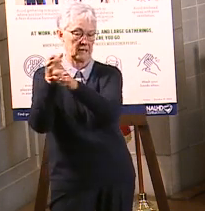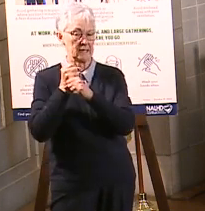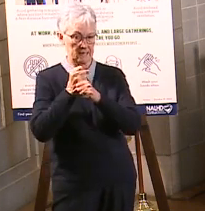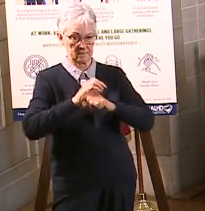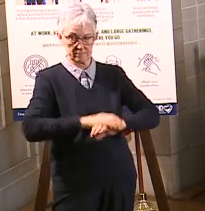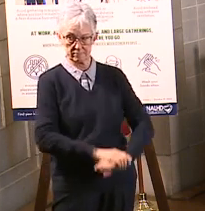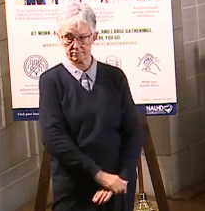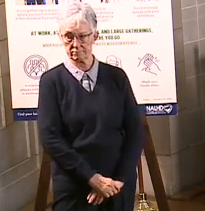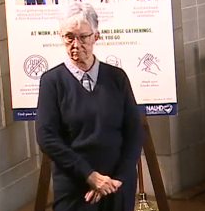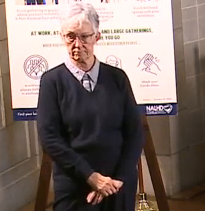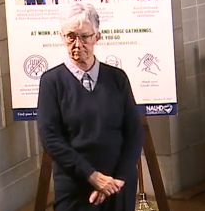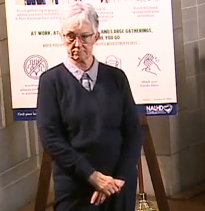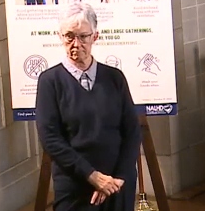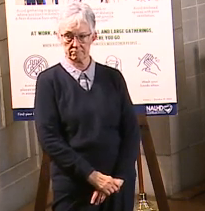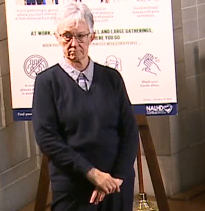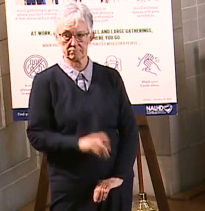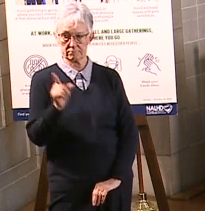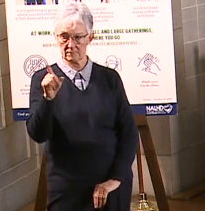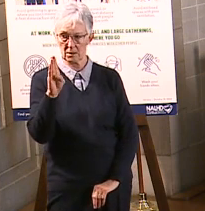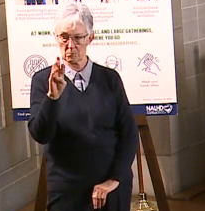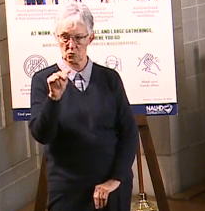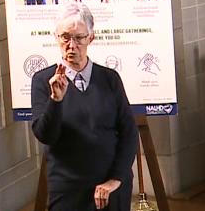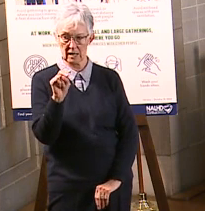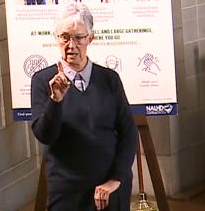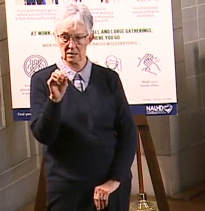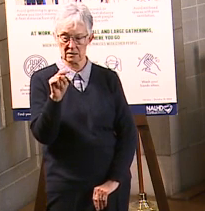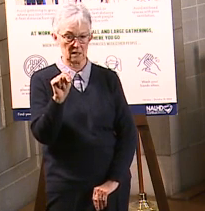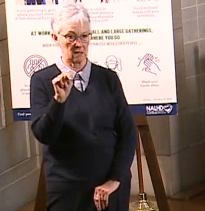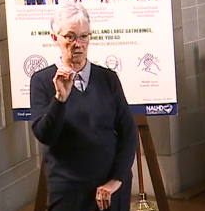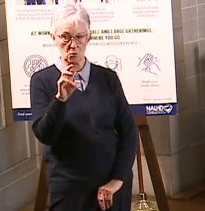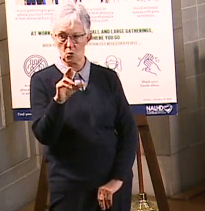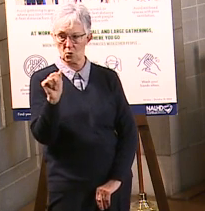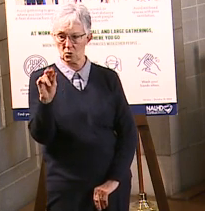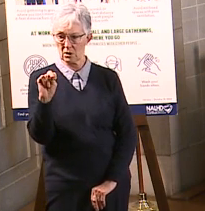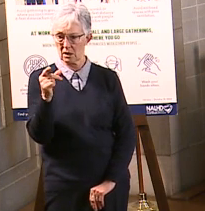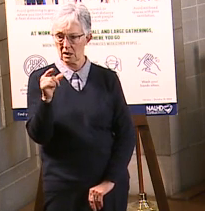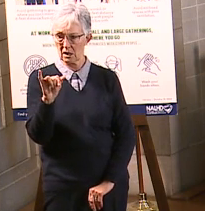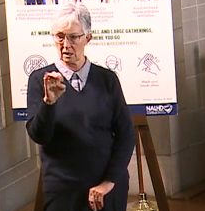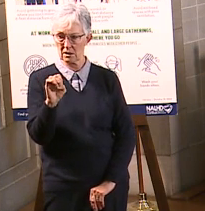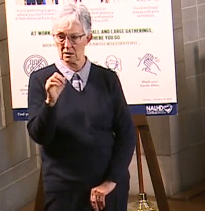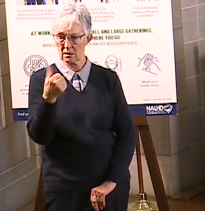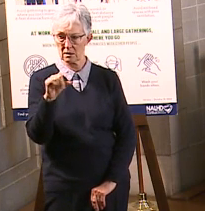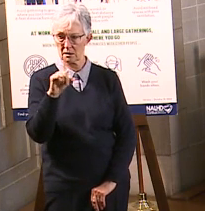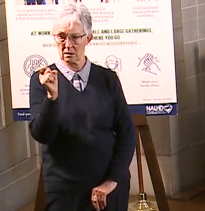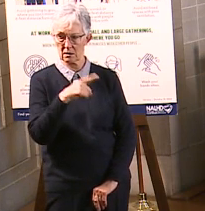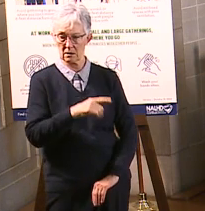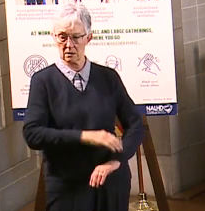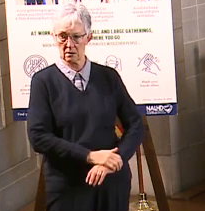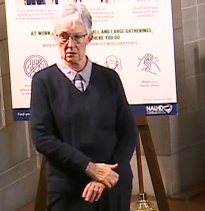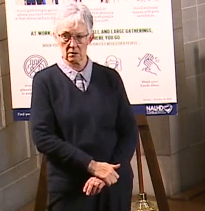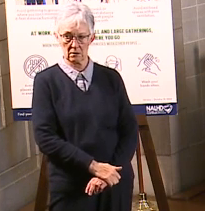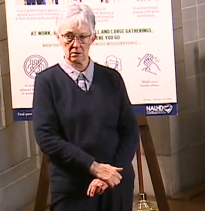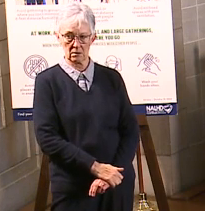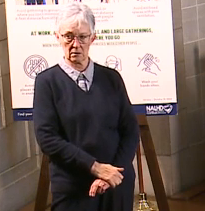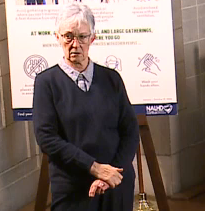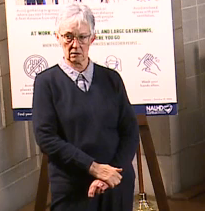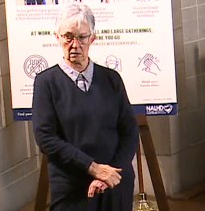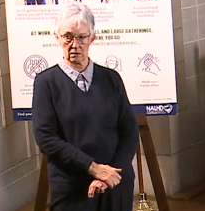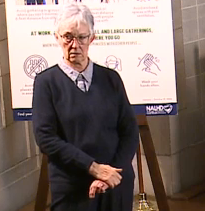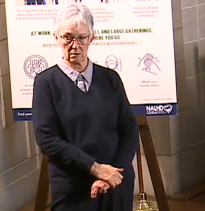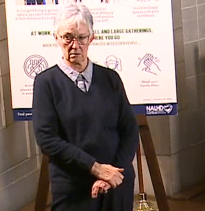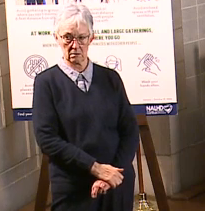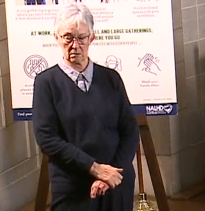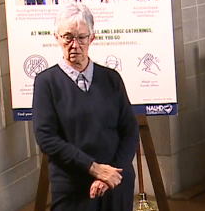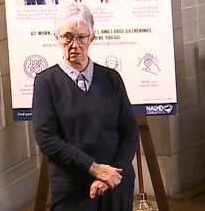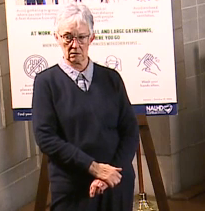Brandon, did you have any questions for the governor or Angie? I guess following up on the Sasse comment, do you feel the GOP is going